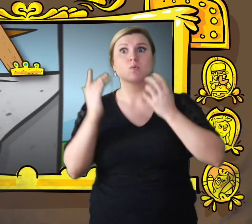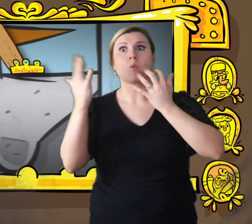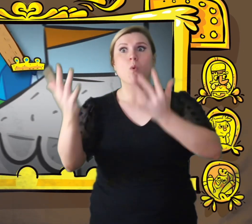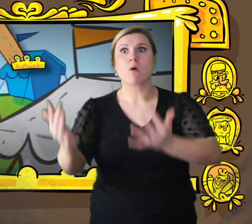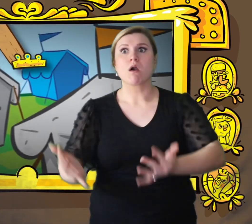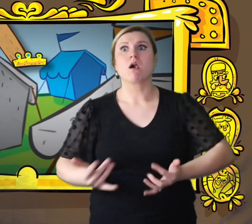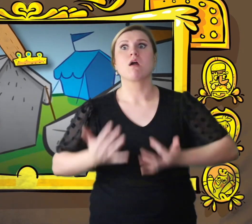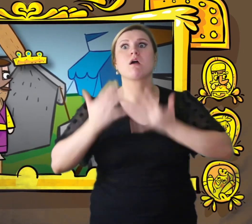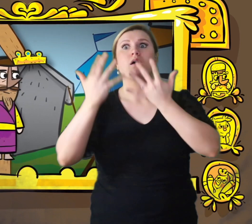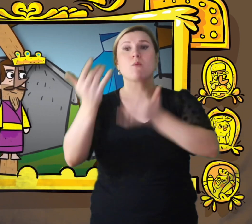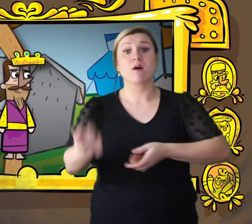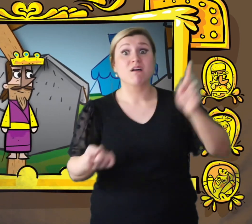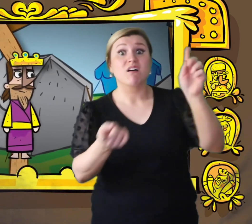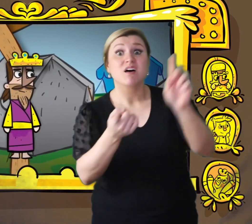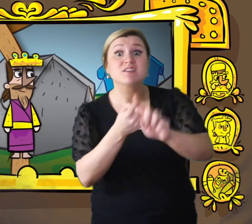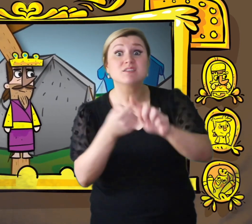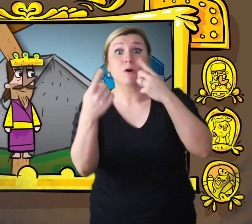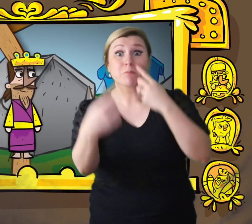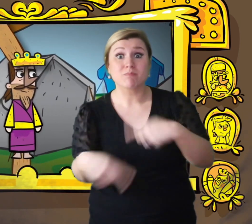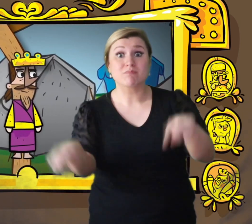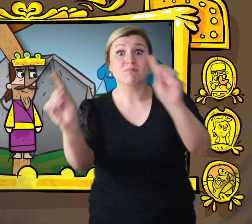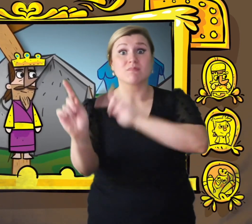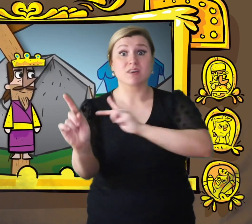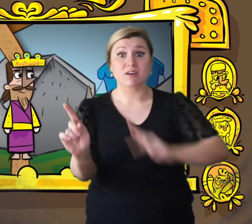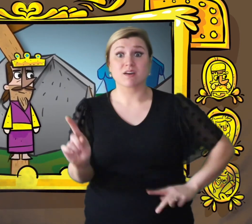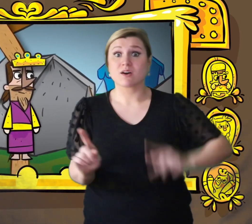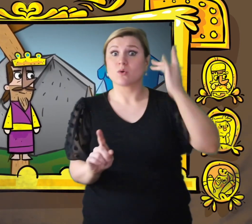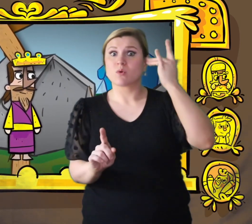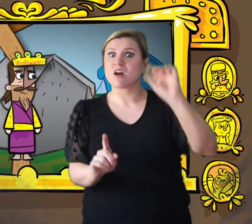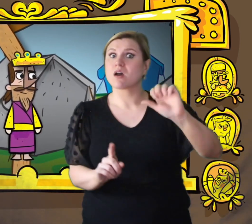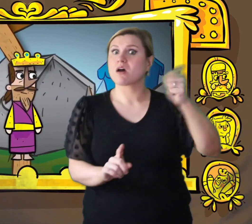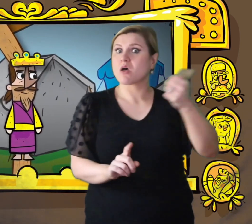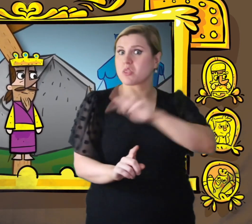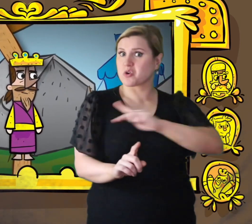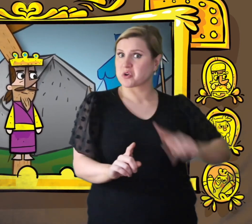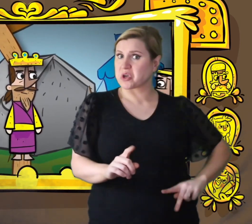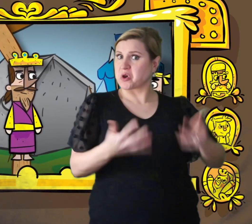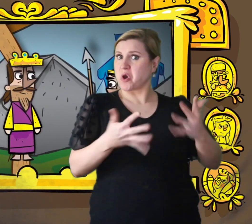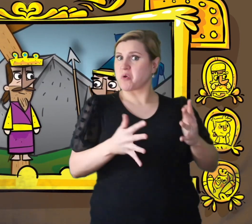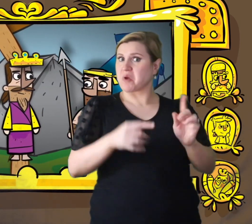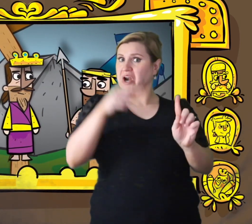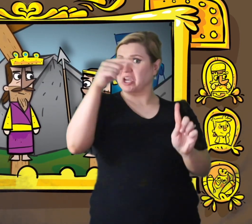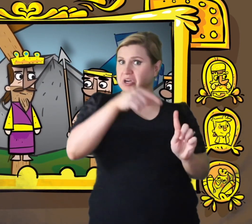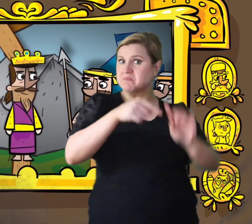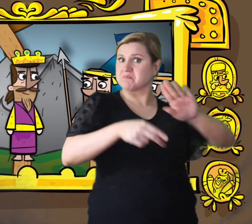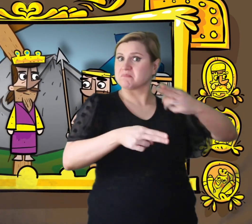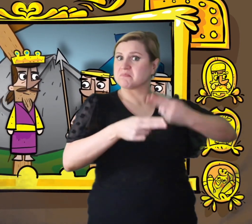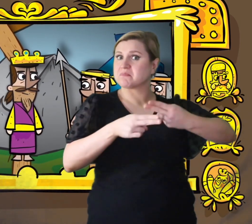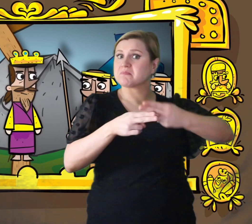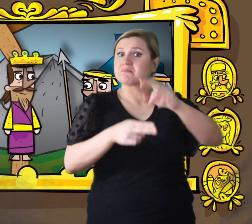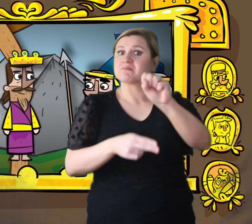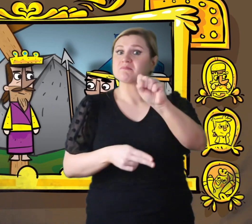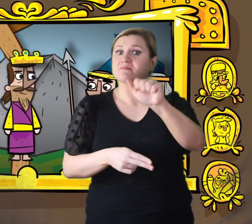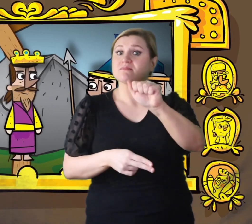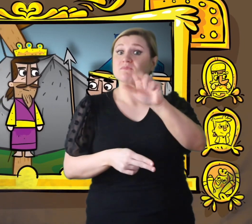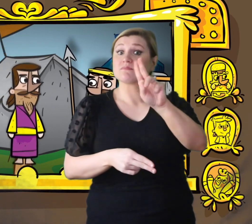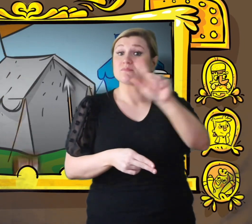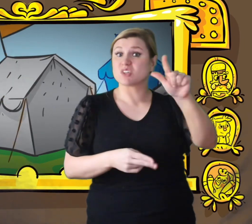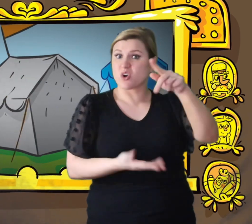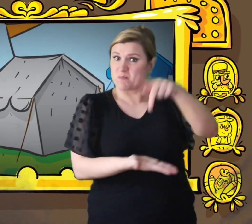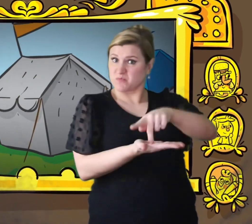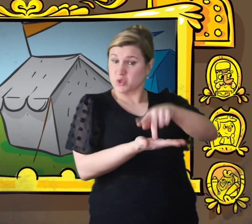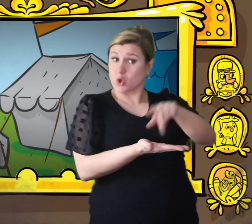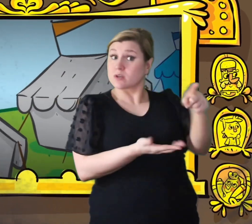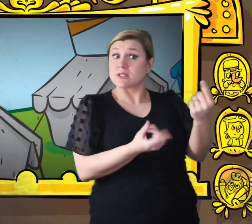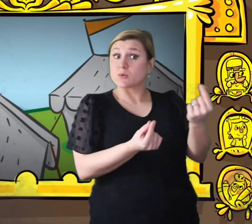promise would come true, because there was another king of Israel named Saul. Saul led the armies of Israel. One